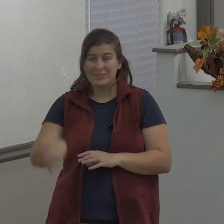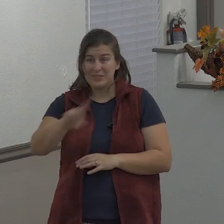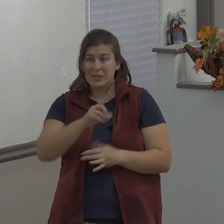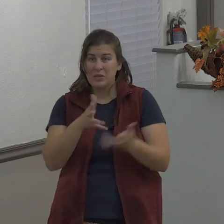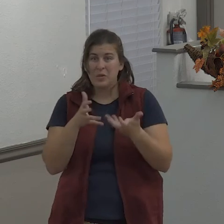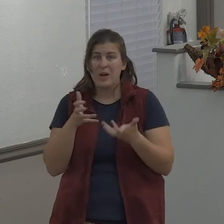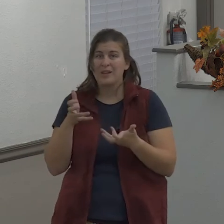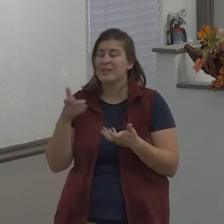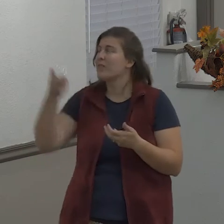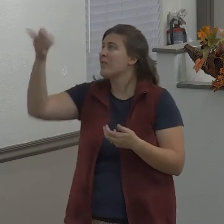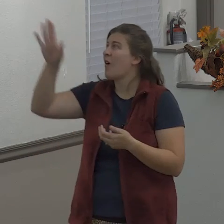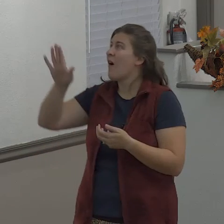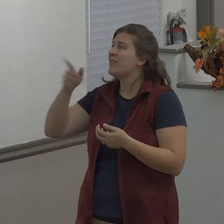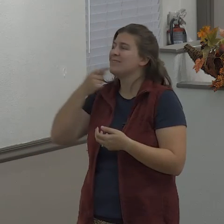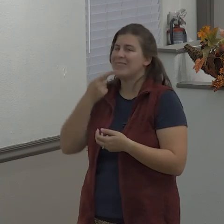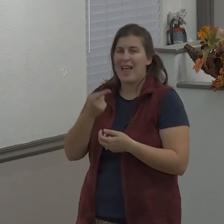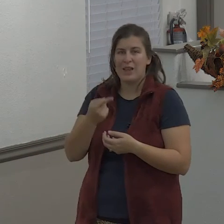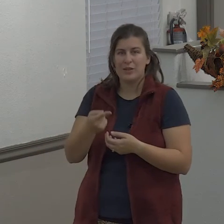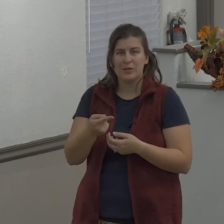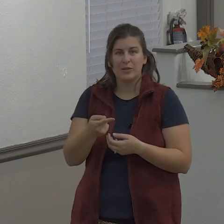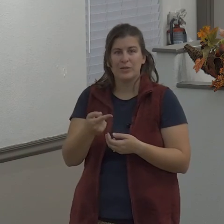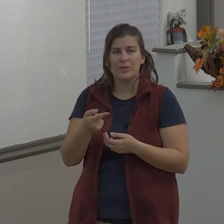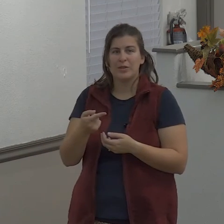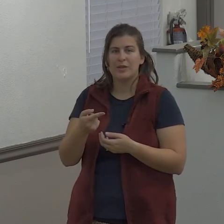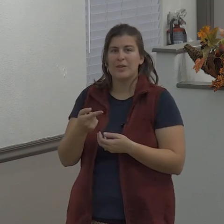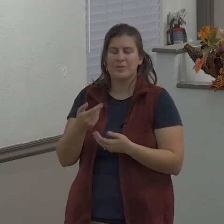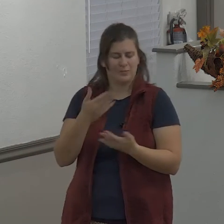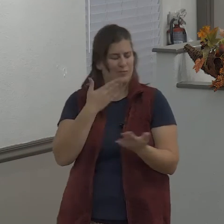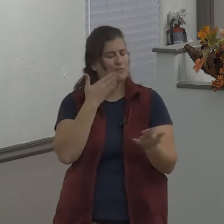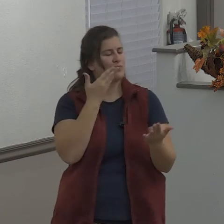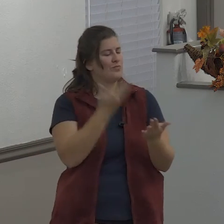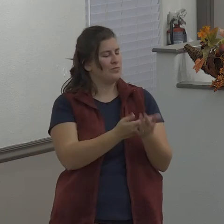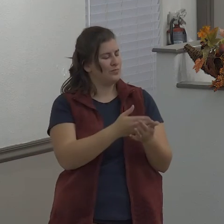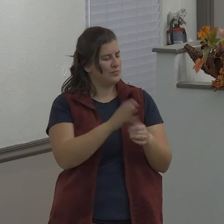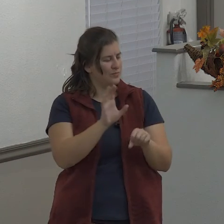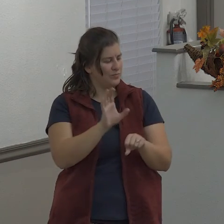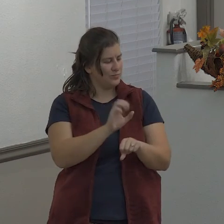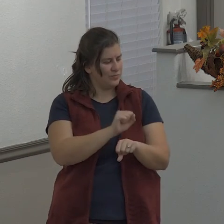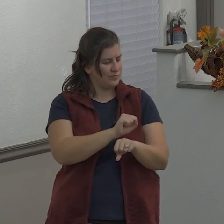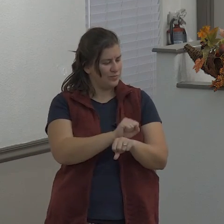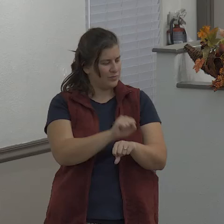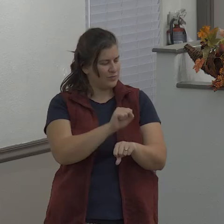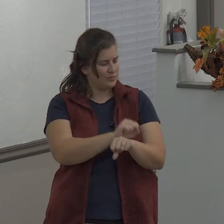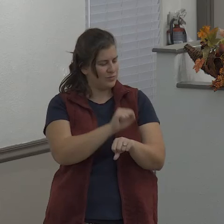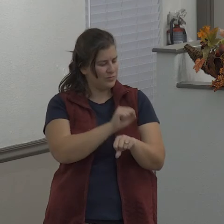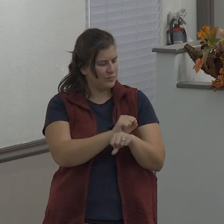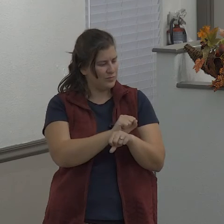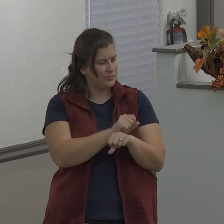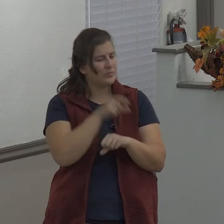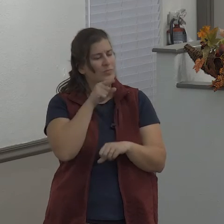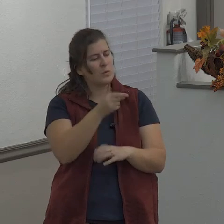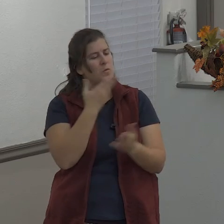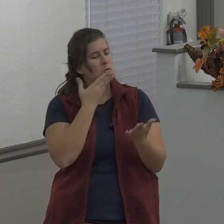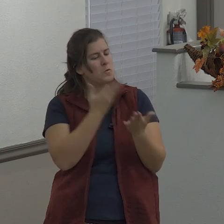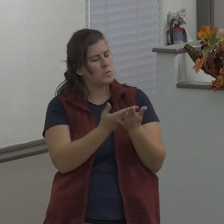Don't you want to hear these words? Well done. Thou good